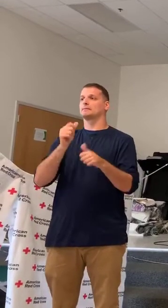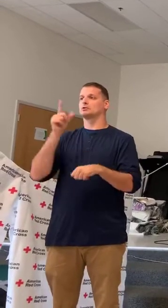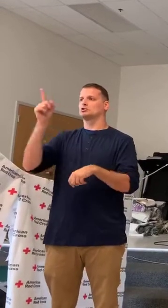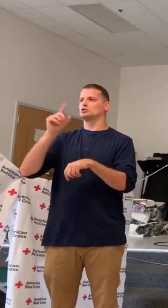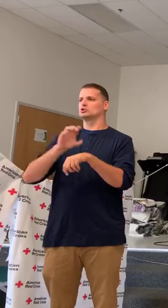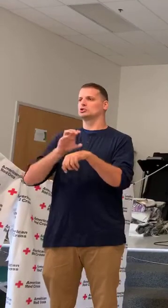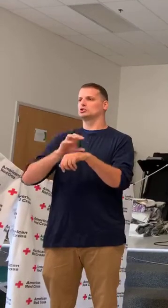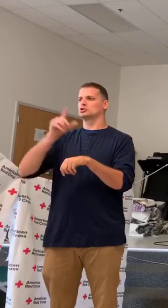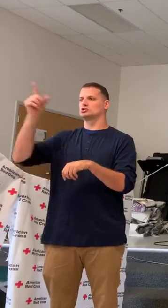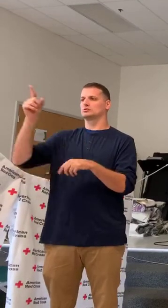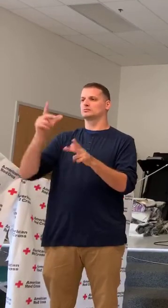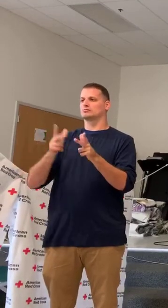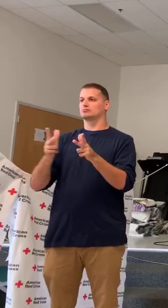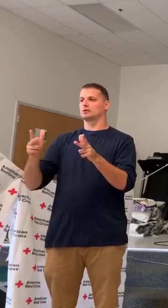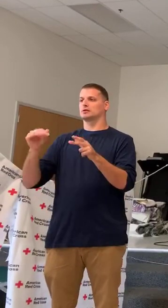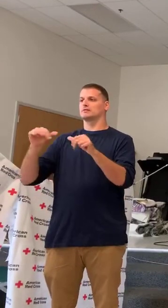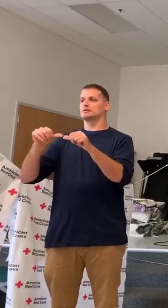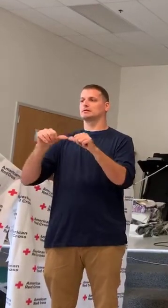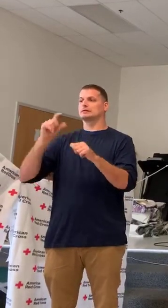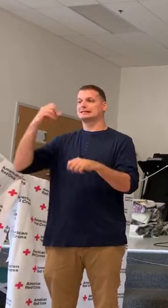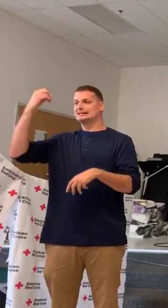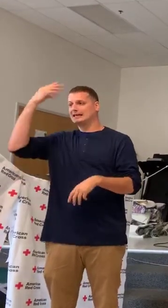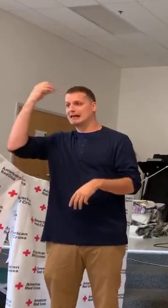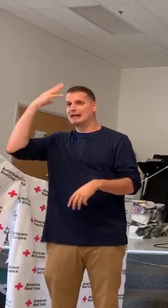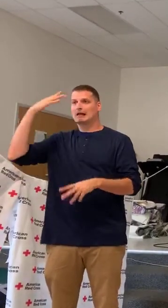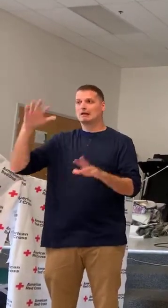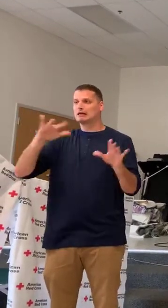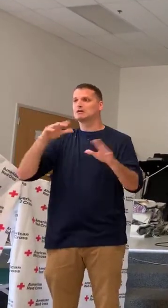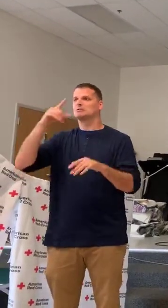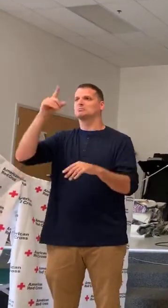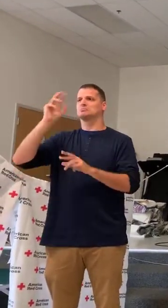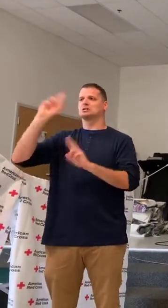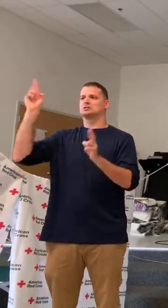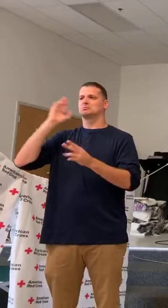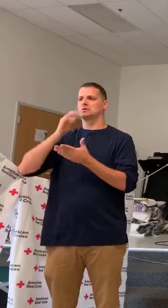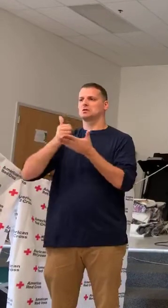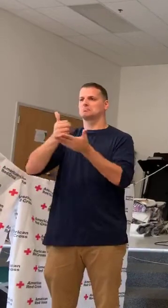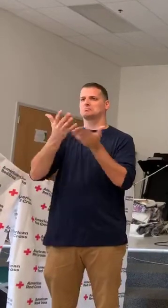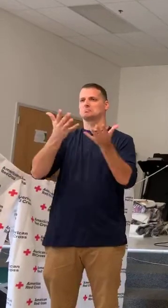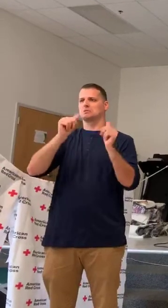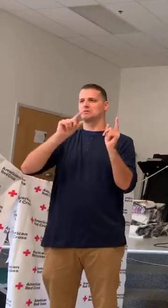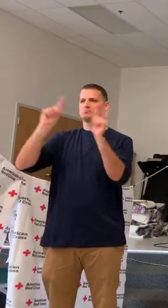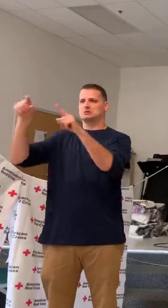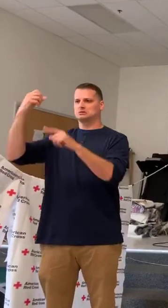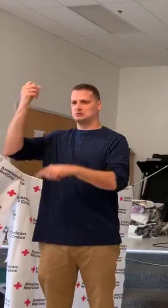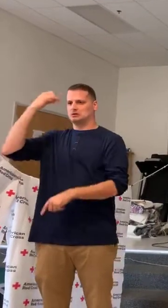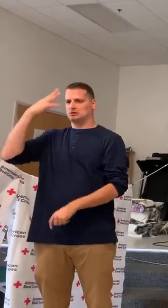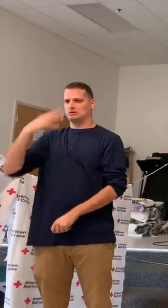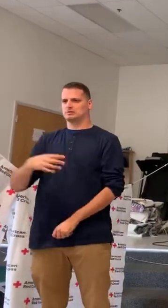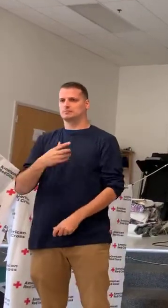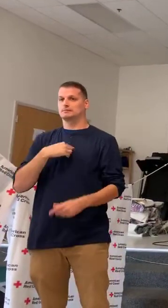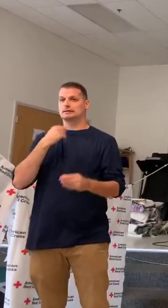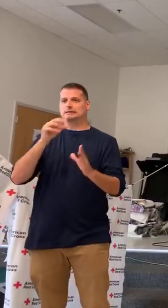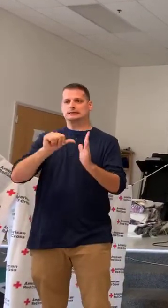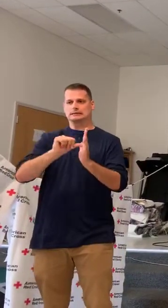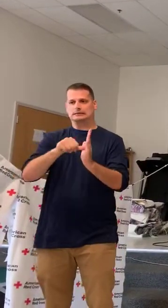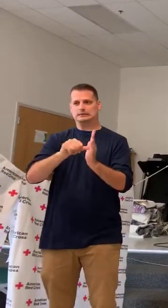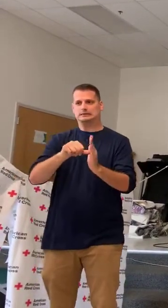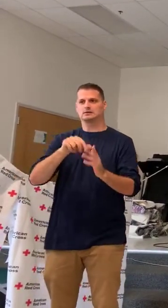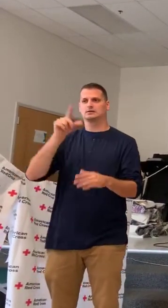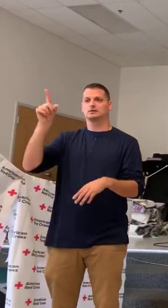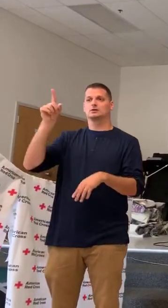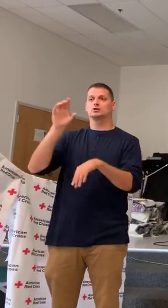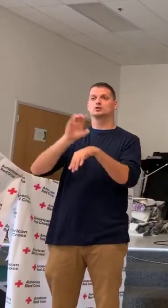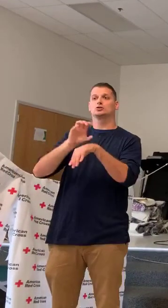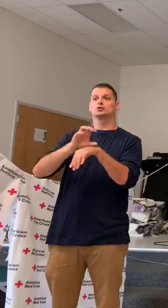of that if you don't have power. Okay, great. So repeat that for the online audience. They have a shower unit. I saw it on the just outside the building